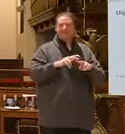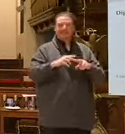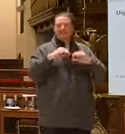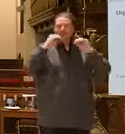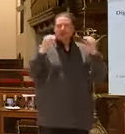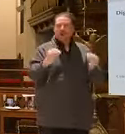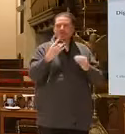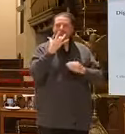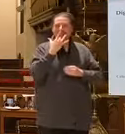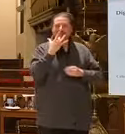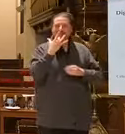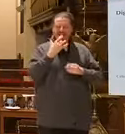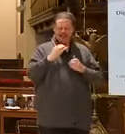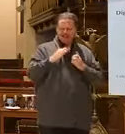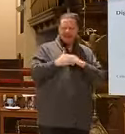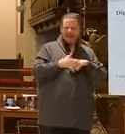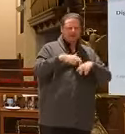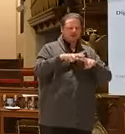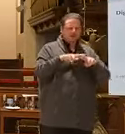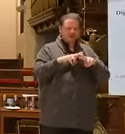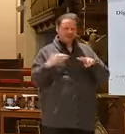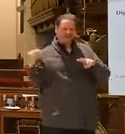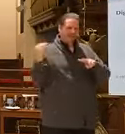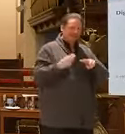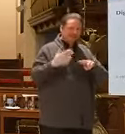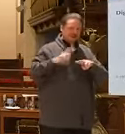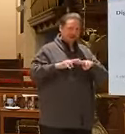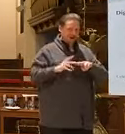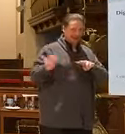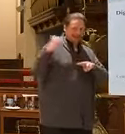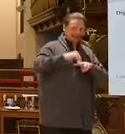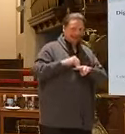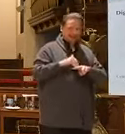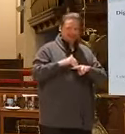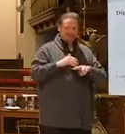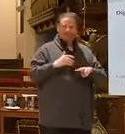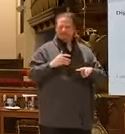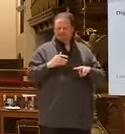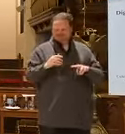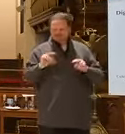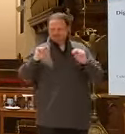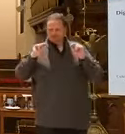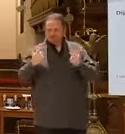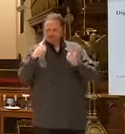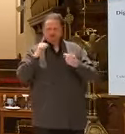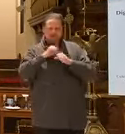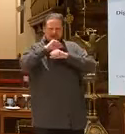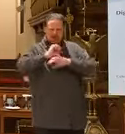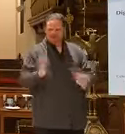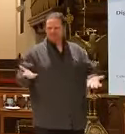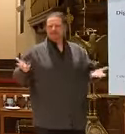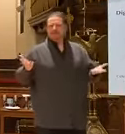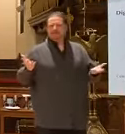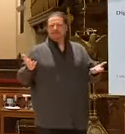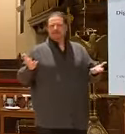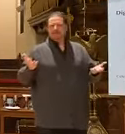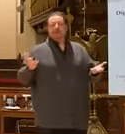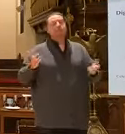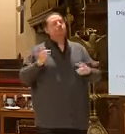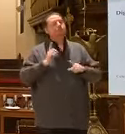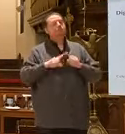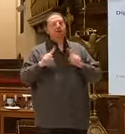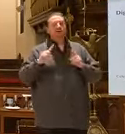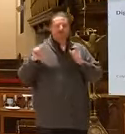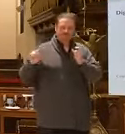taste, how can its saltiness be restored? It is no longer good for anything, but is